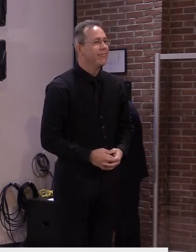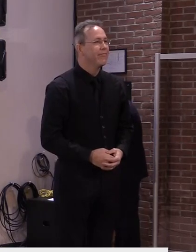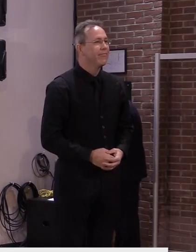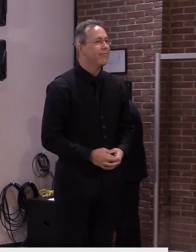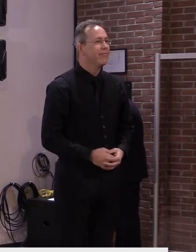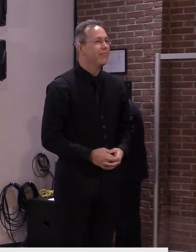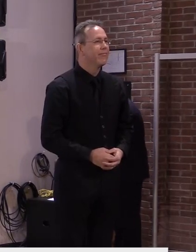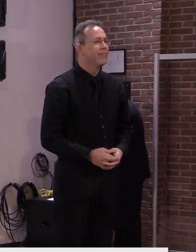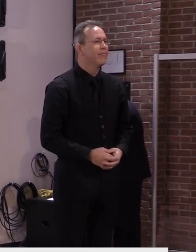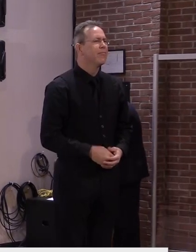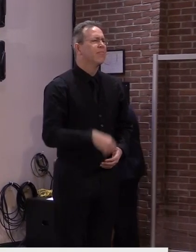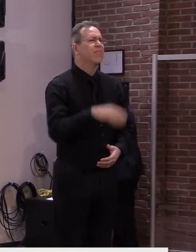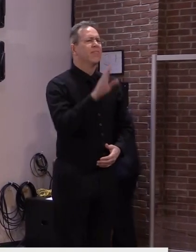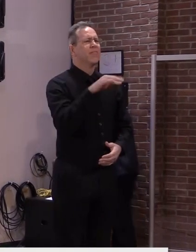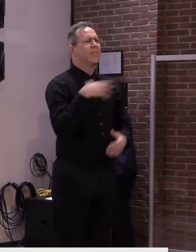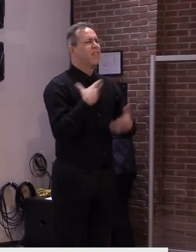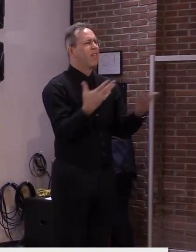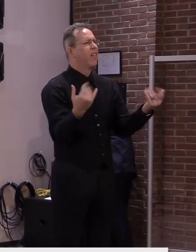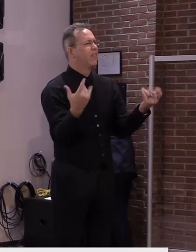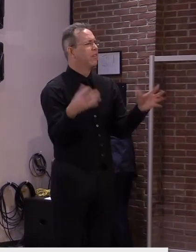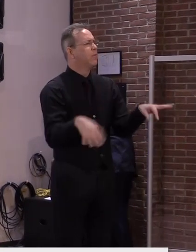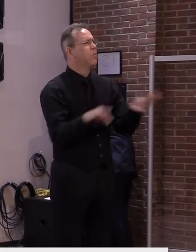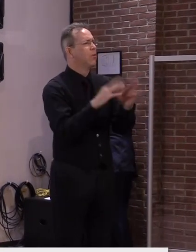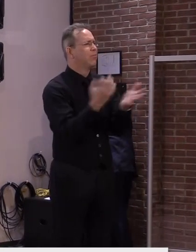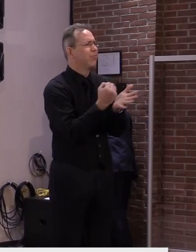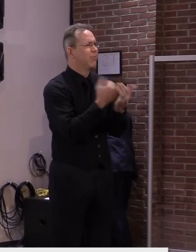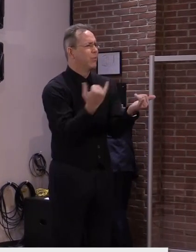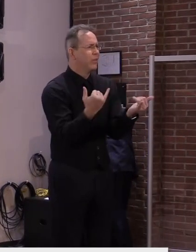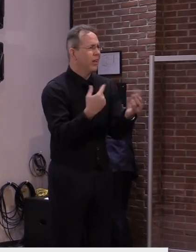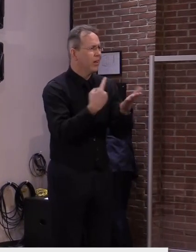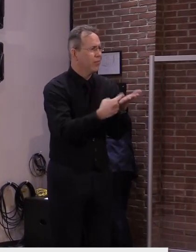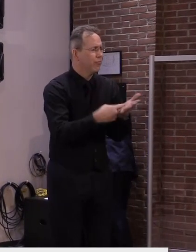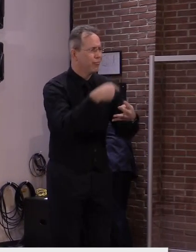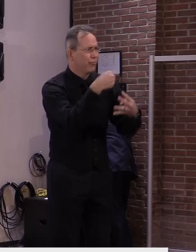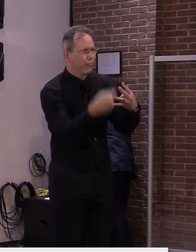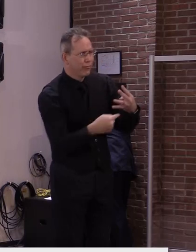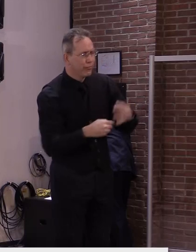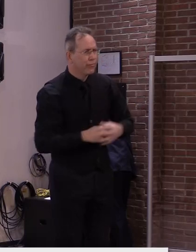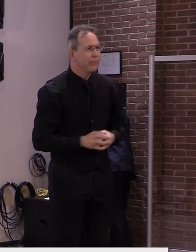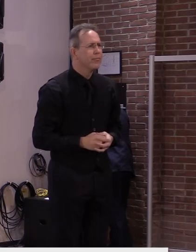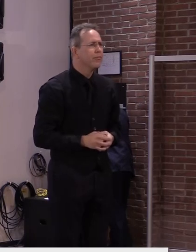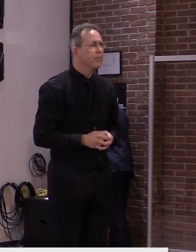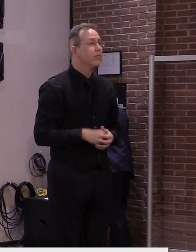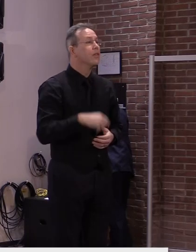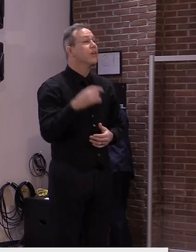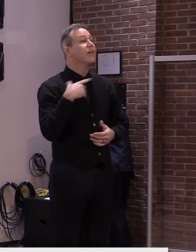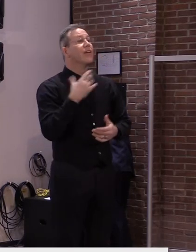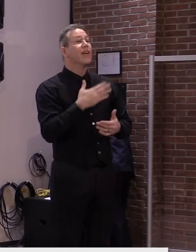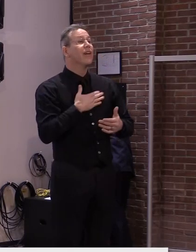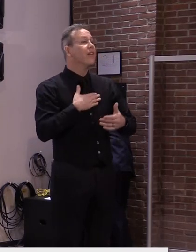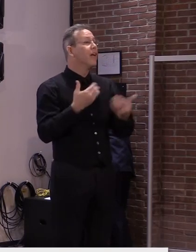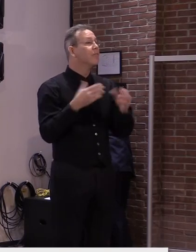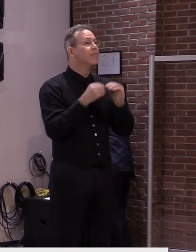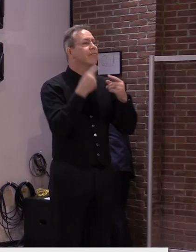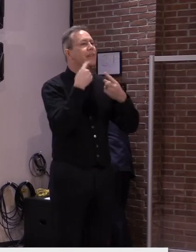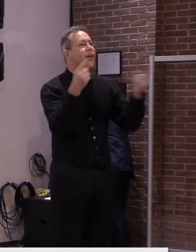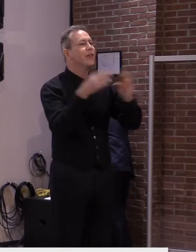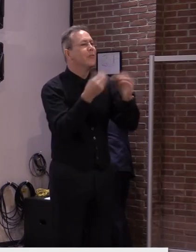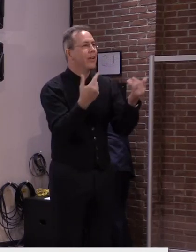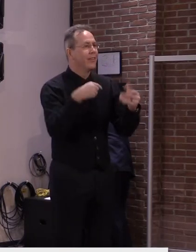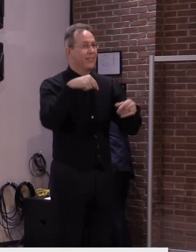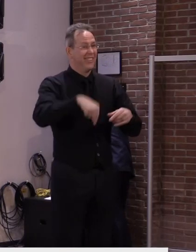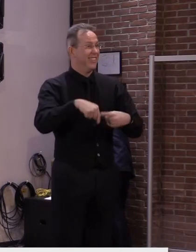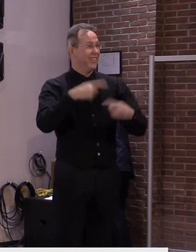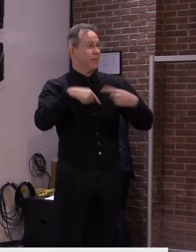We have a few important announcements today, so I'll get right to it. First, I'm happy to announce that beginning this Tuesday,